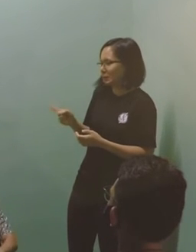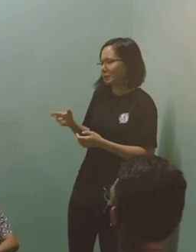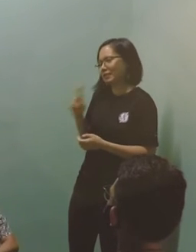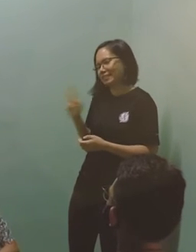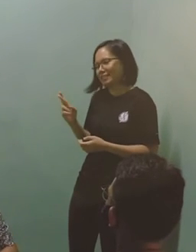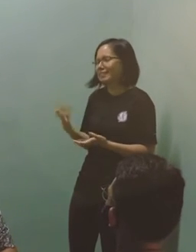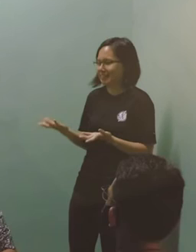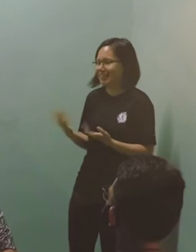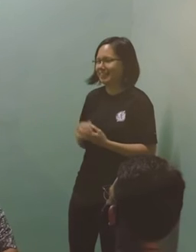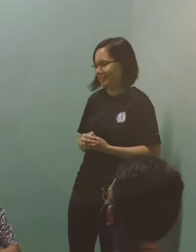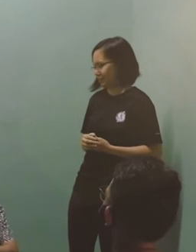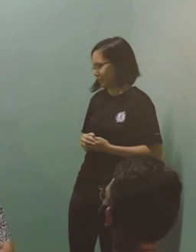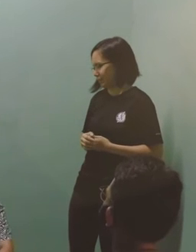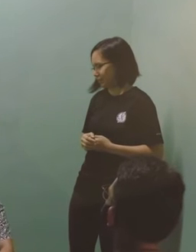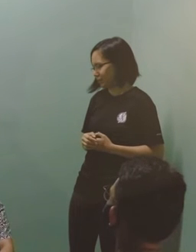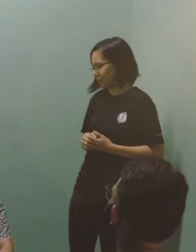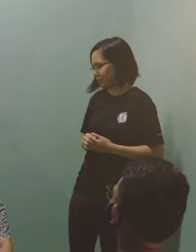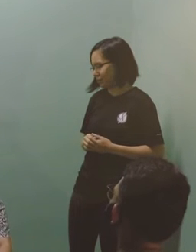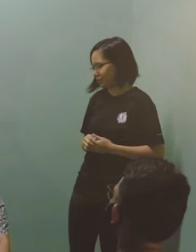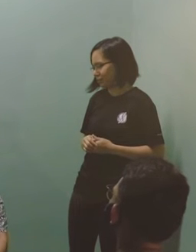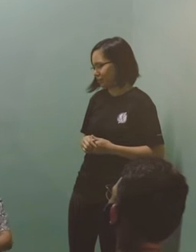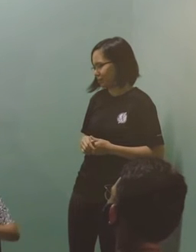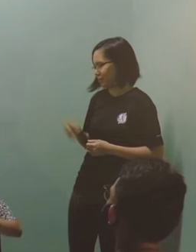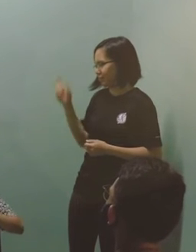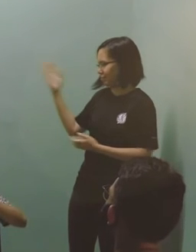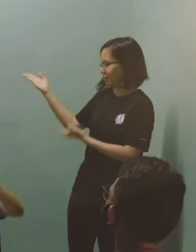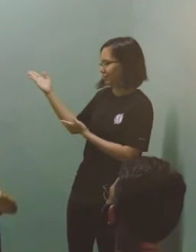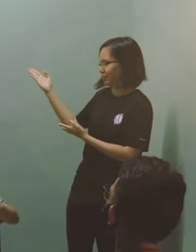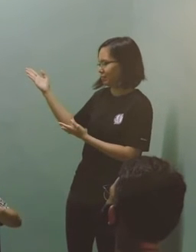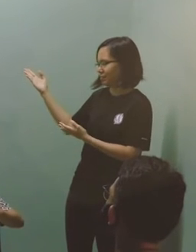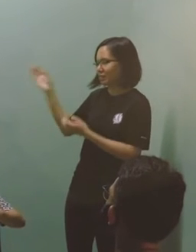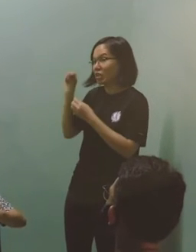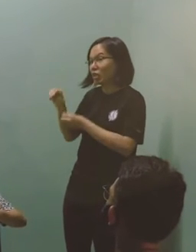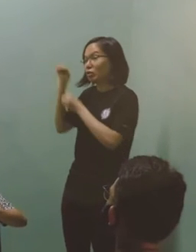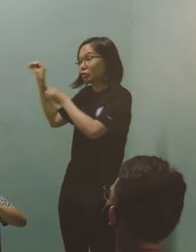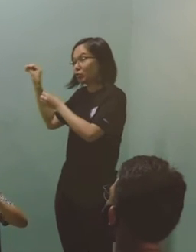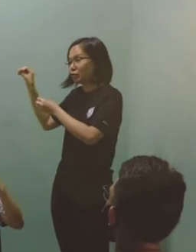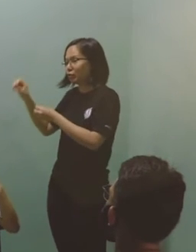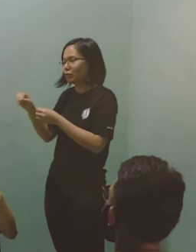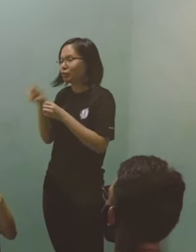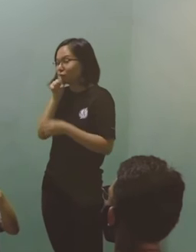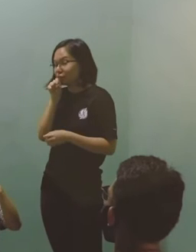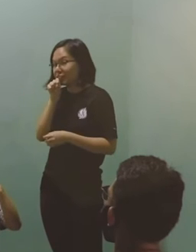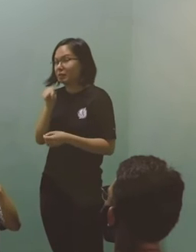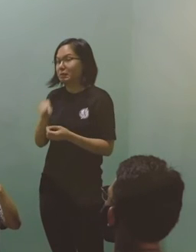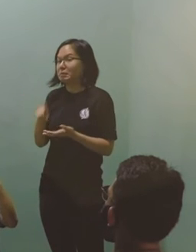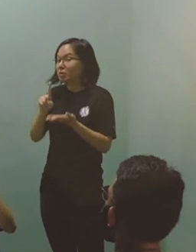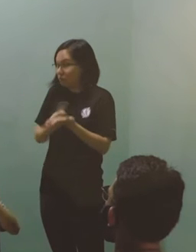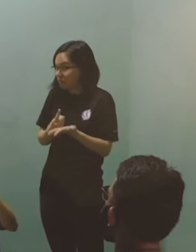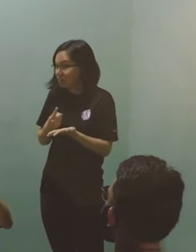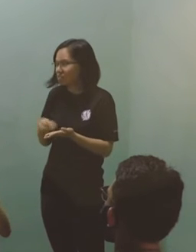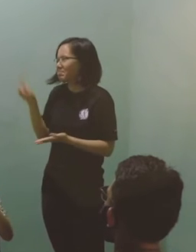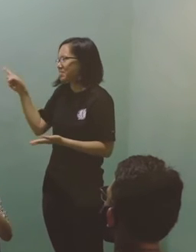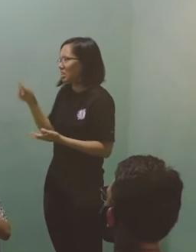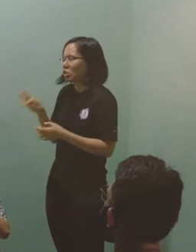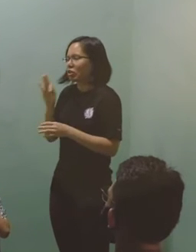I think you get what I'm trying to say. And the thing is, hornbills, you feed them one time, they're going to form this habit and they're going to keep coming to